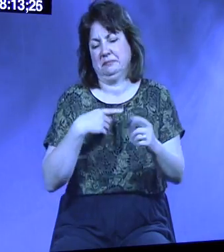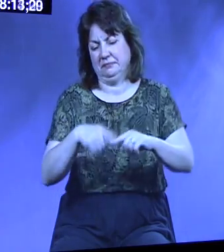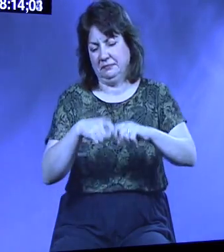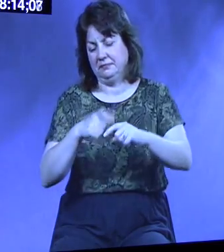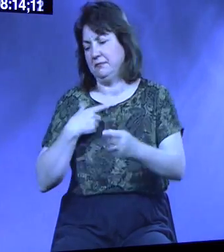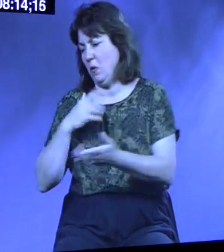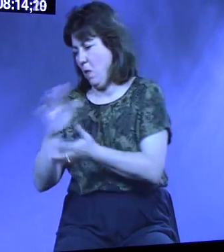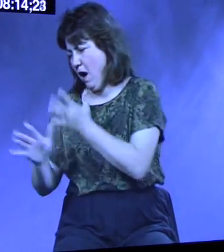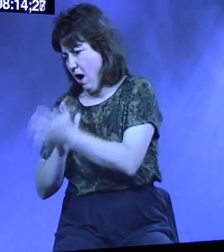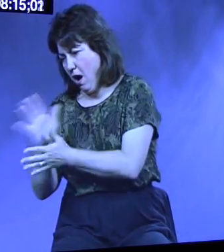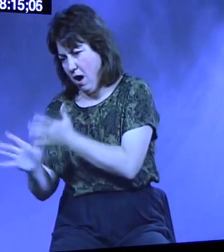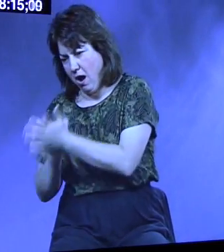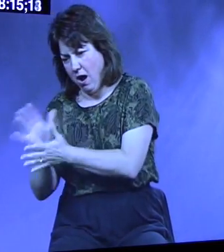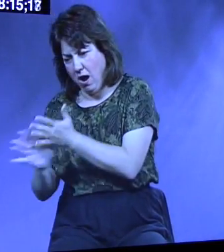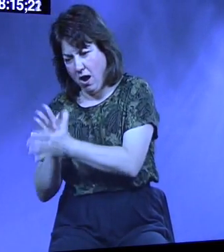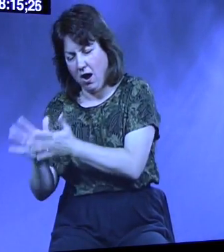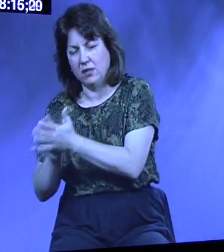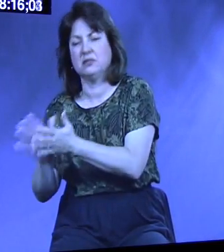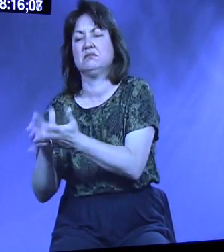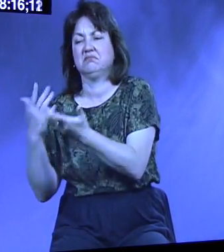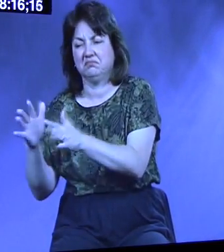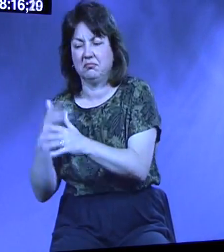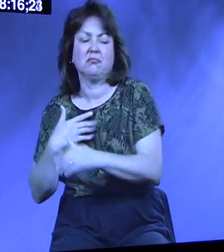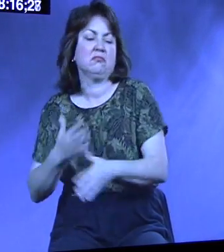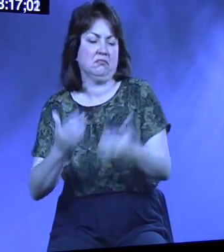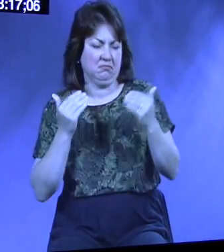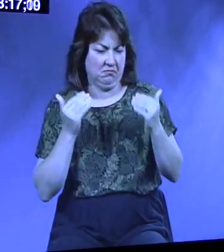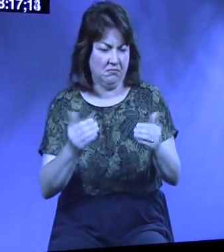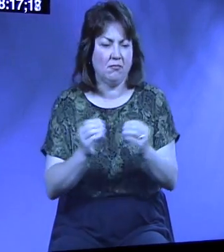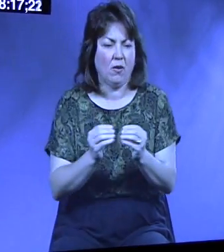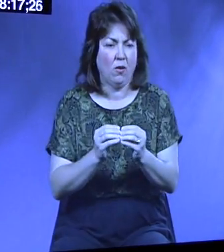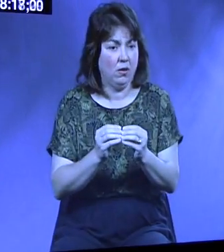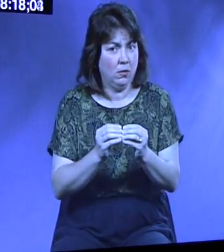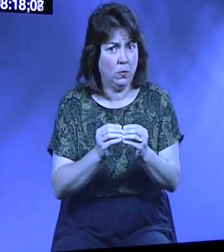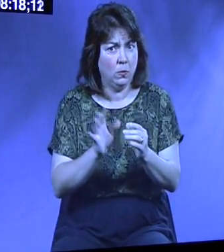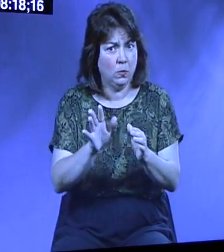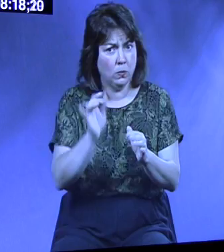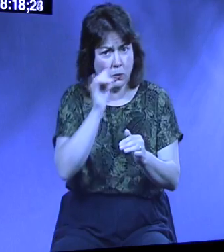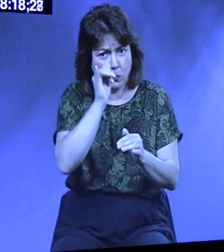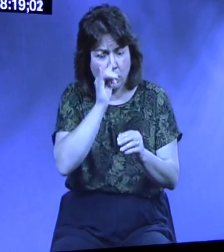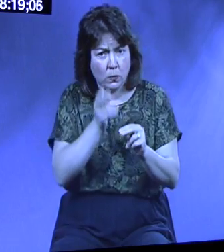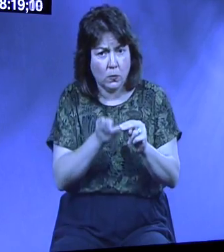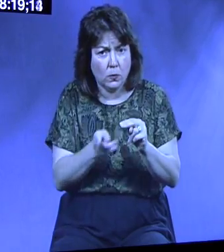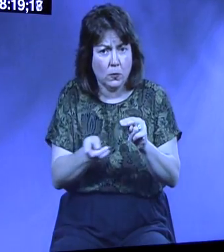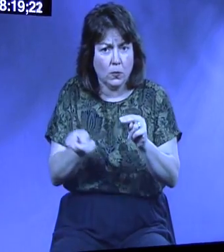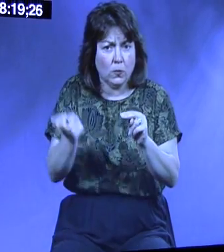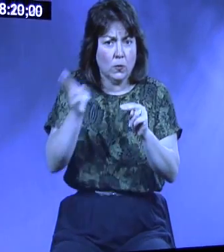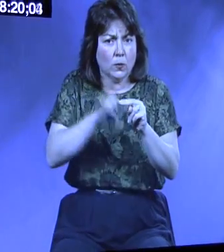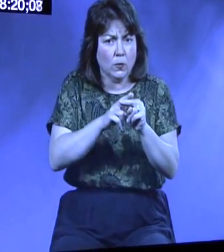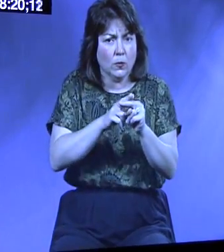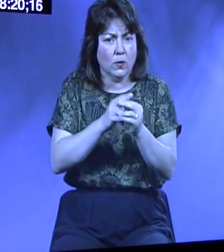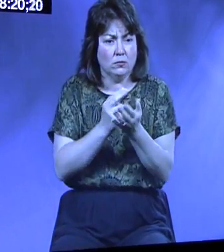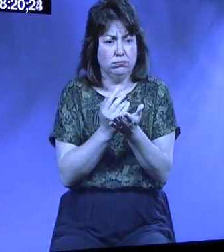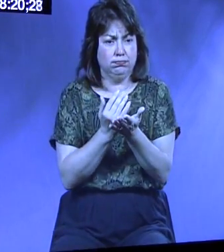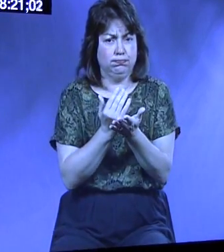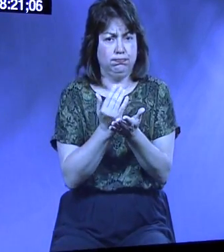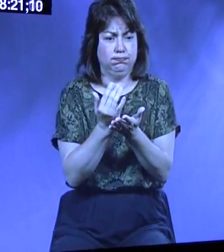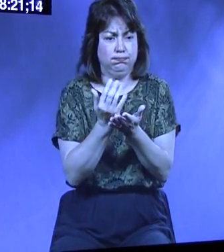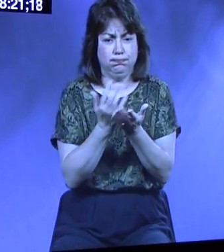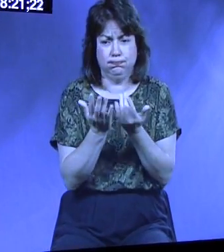I didn't really know what might be the problem, so I decided to go wash them and went right back to do more. But